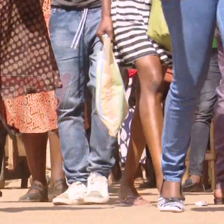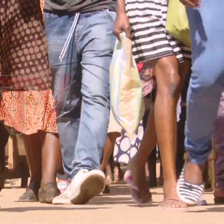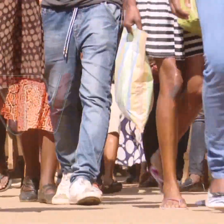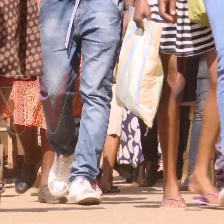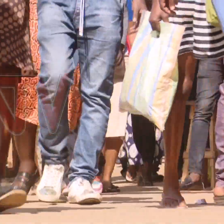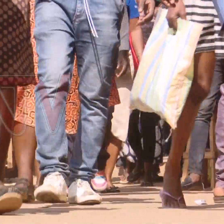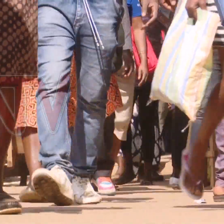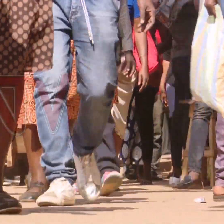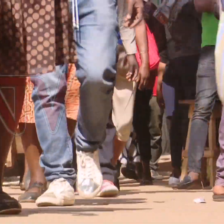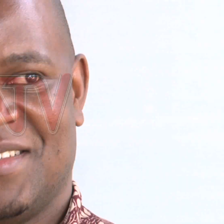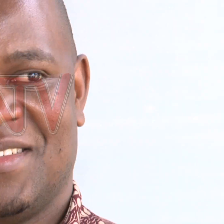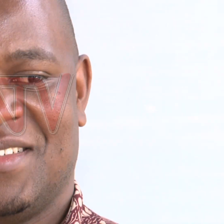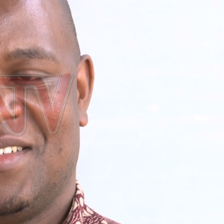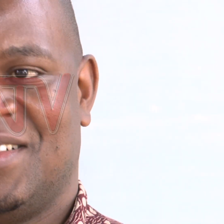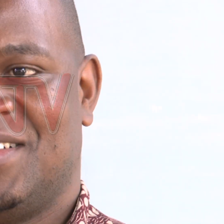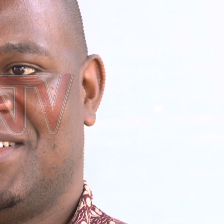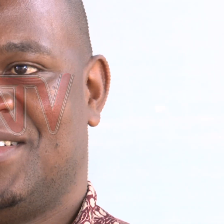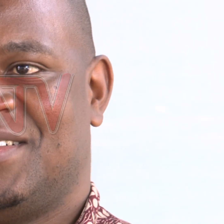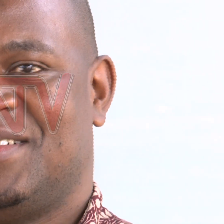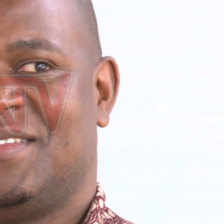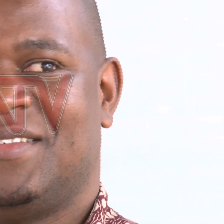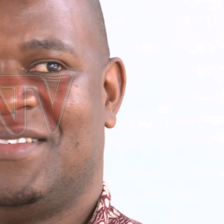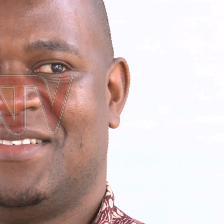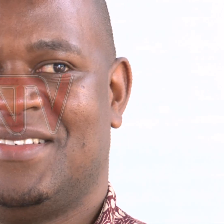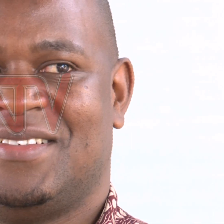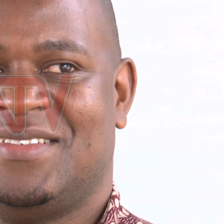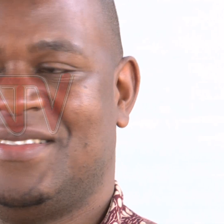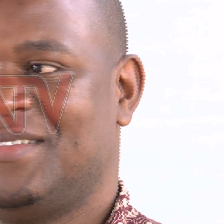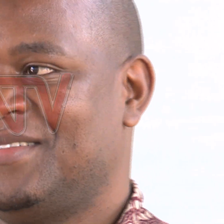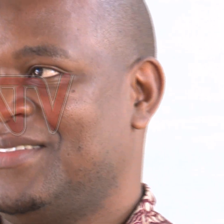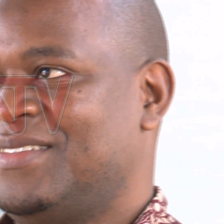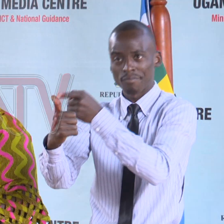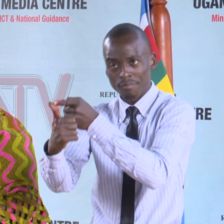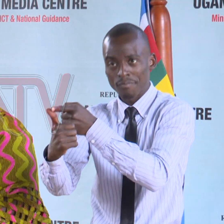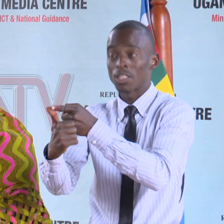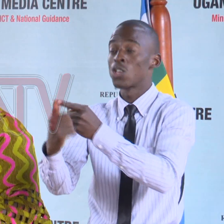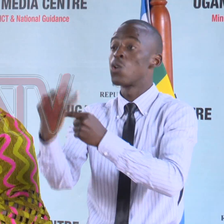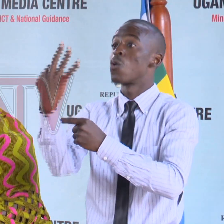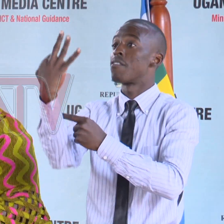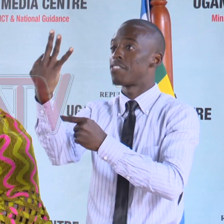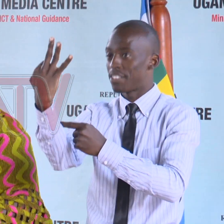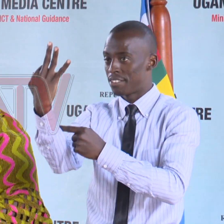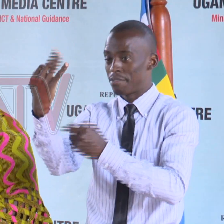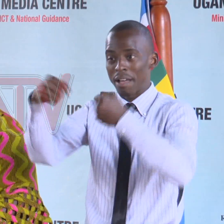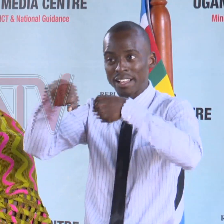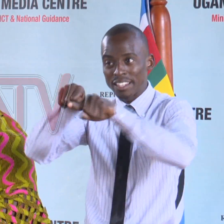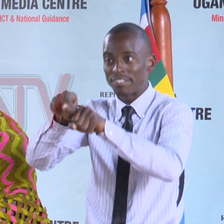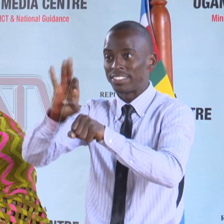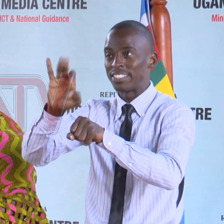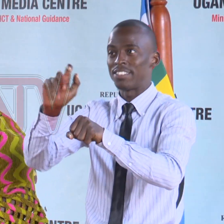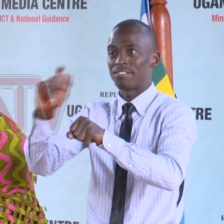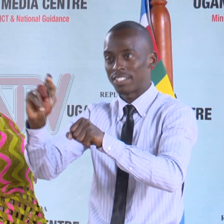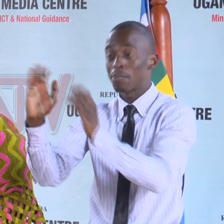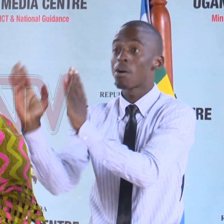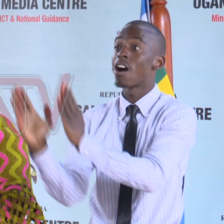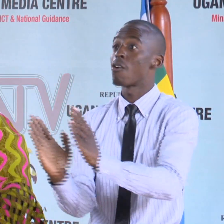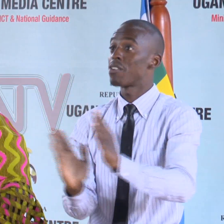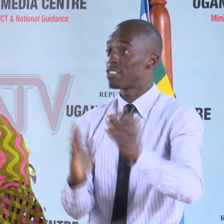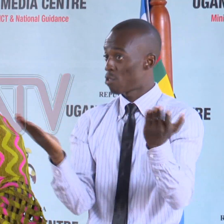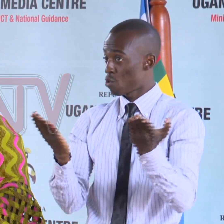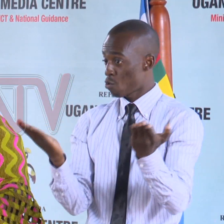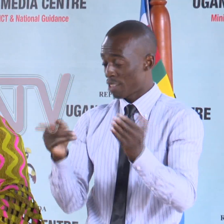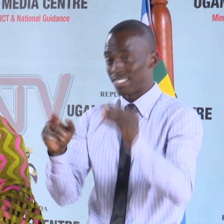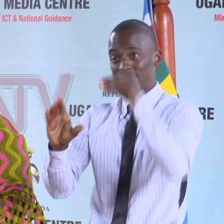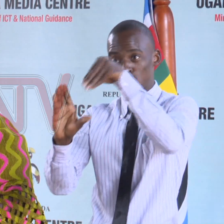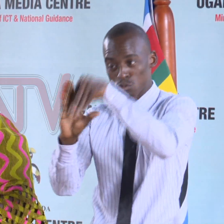better life with a hearing loss or deafness. We have pre-event activities that have been arranged, and